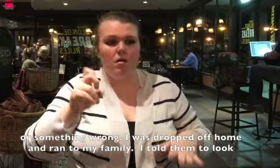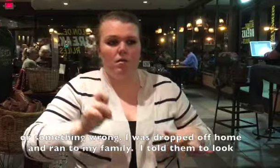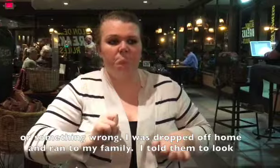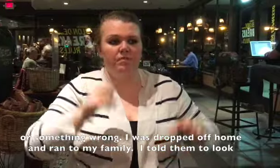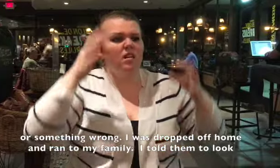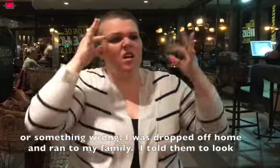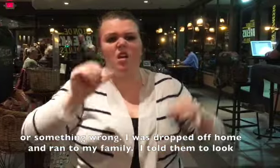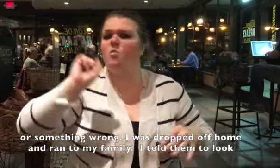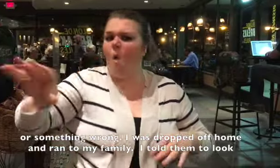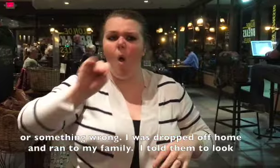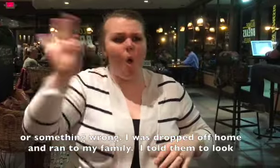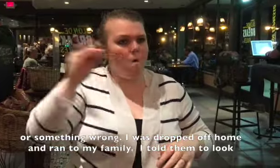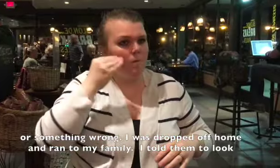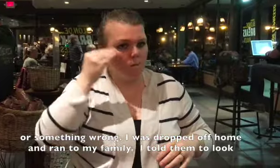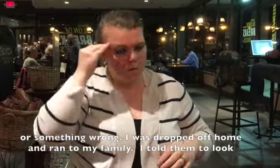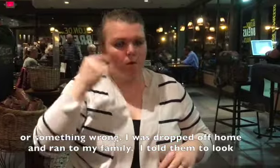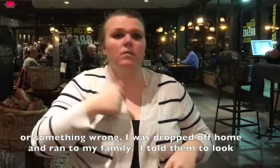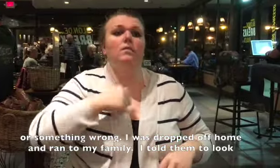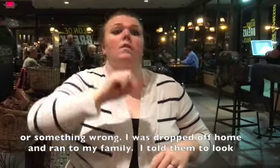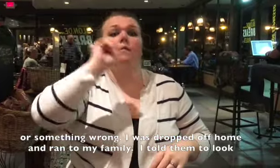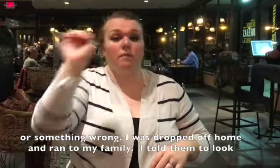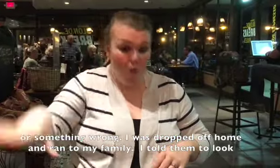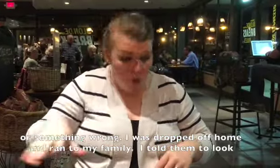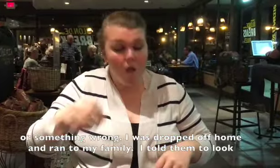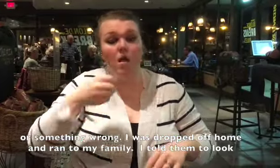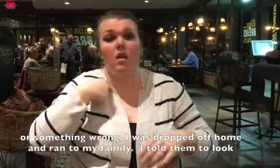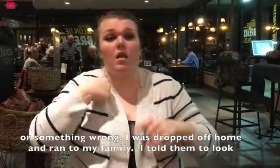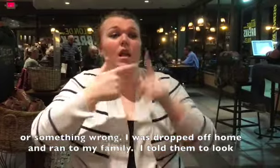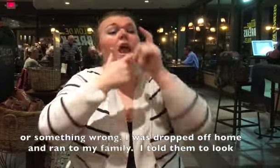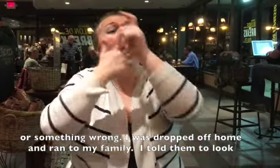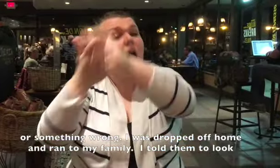wrong. I was dropped off at home and ran to my family and I told them to look.